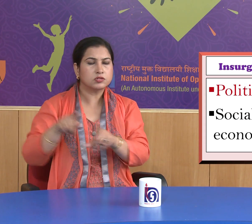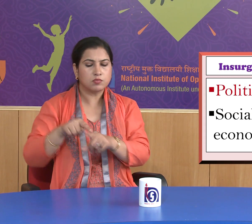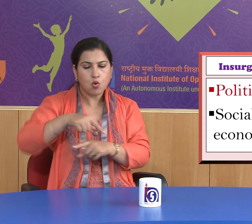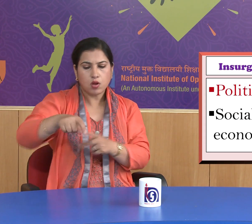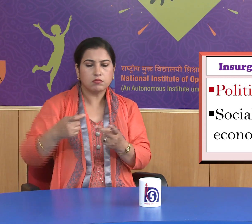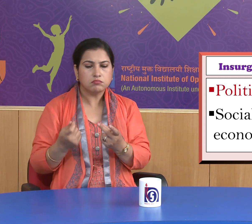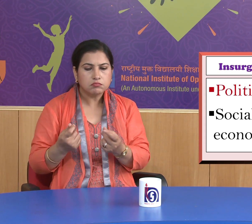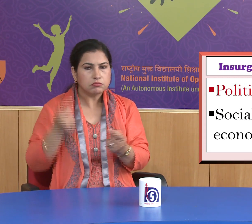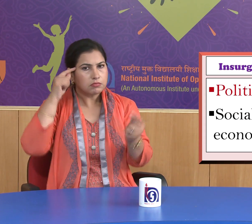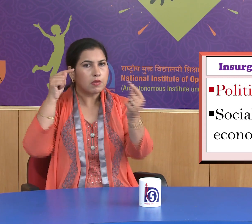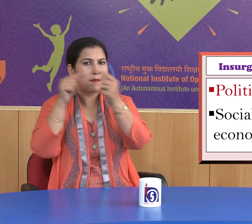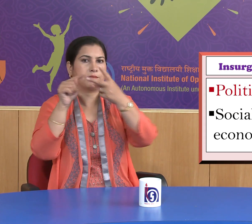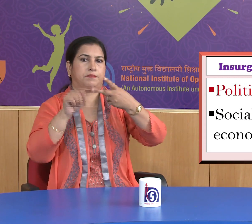economic goals.